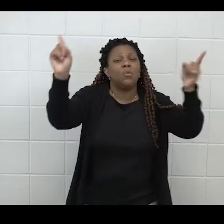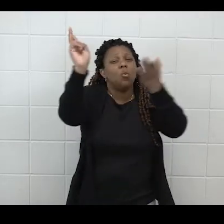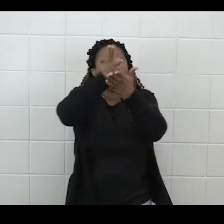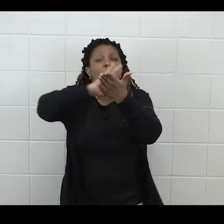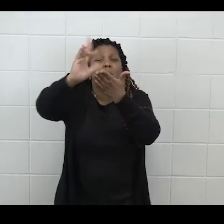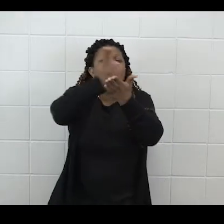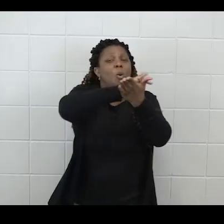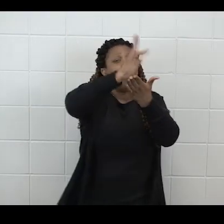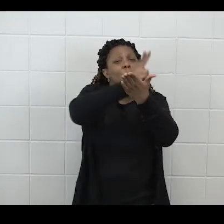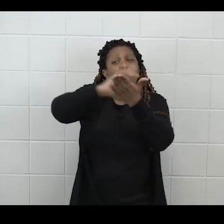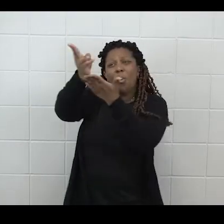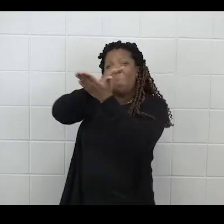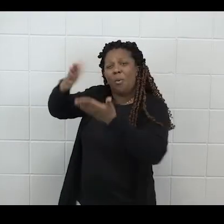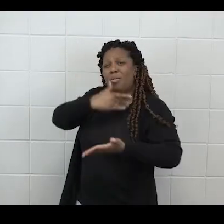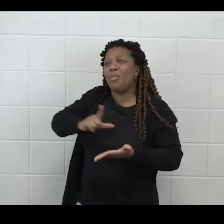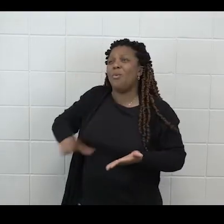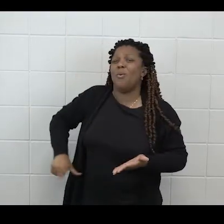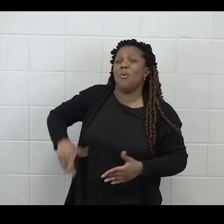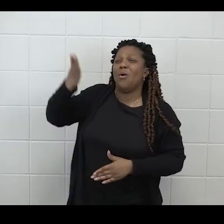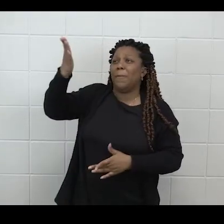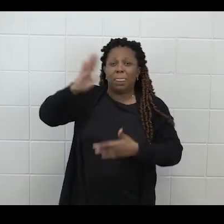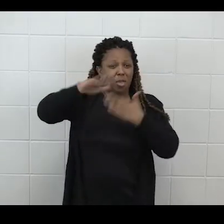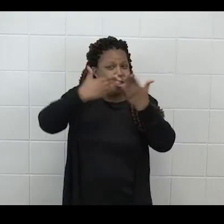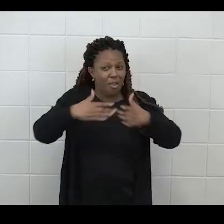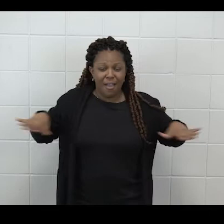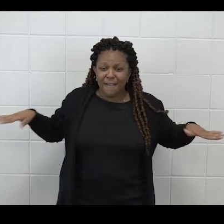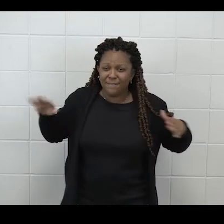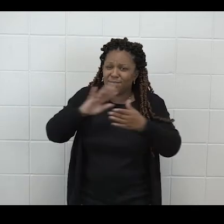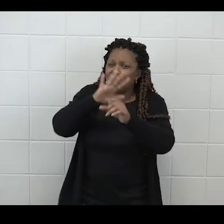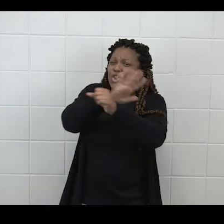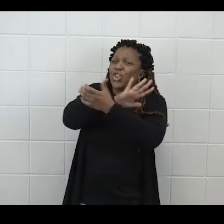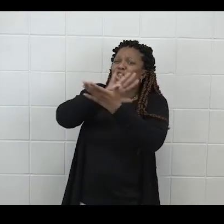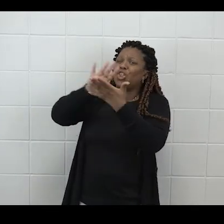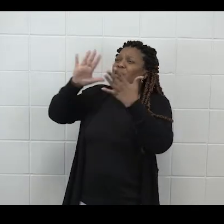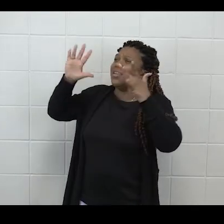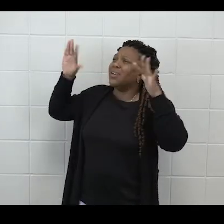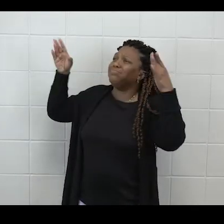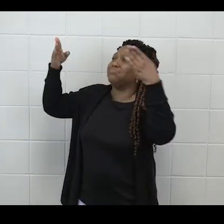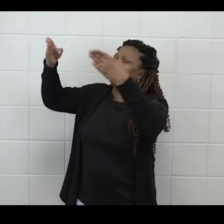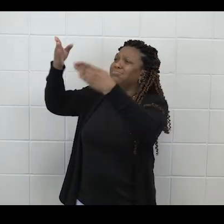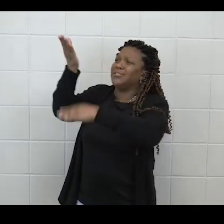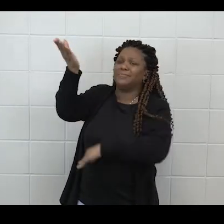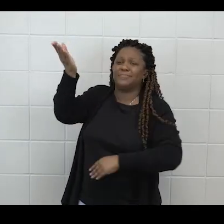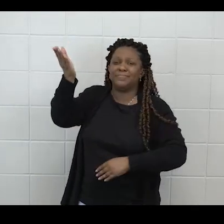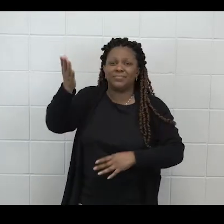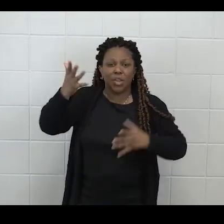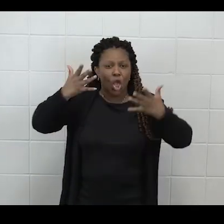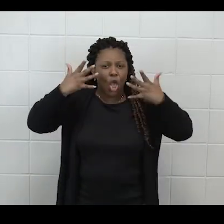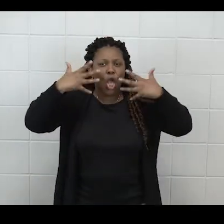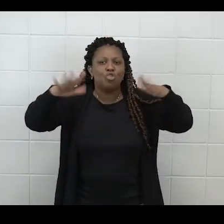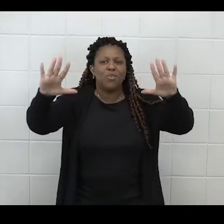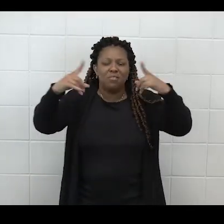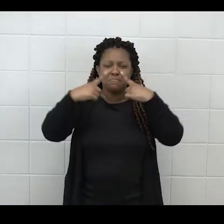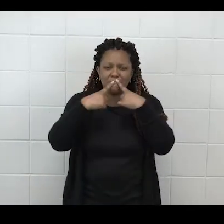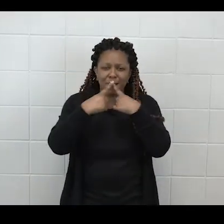his glory." The pivots on the thresholds shook at the voices of those who